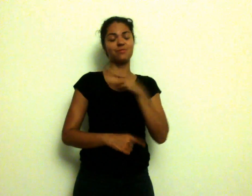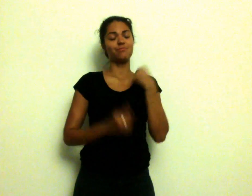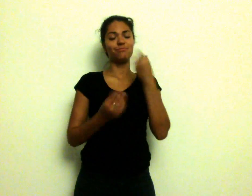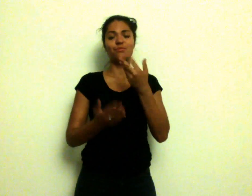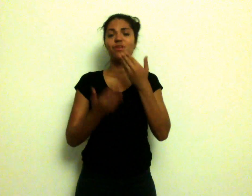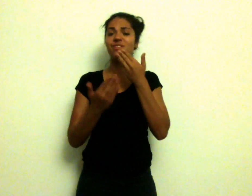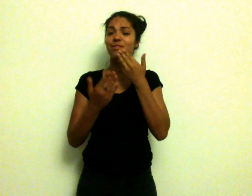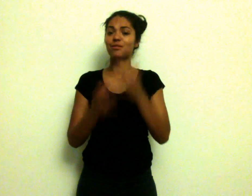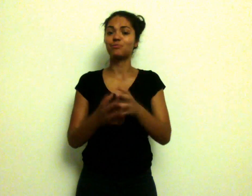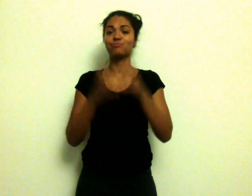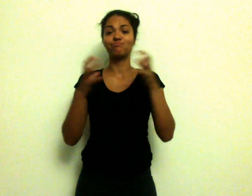so much.